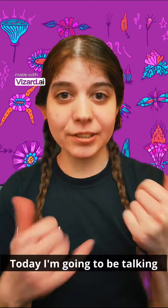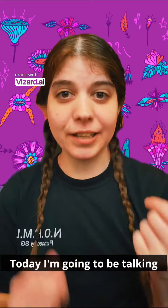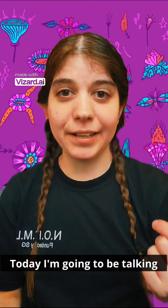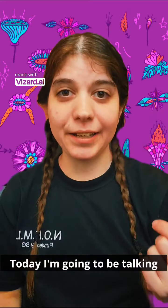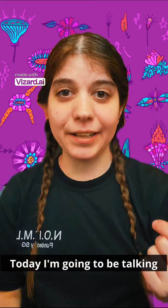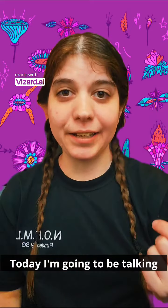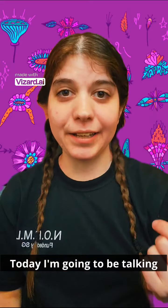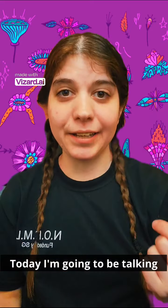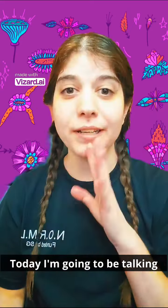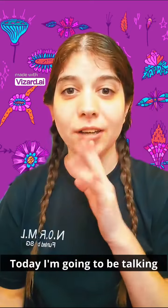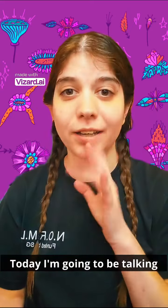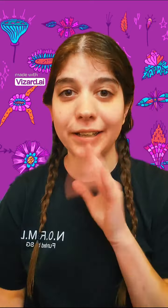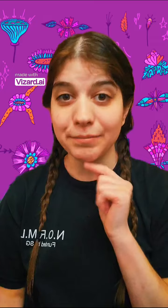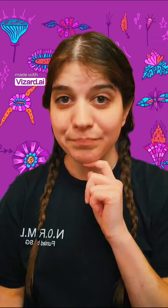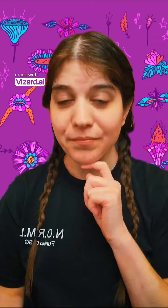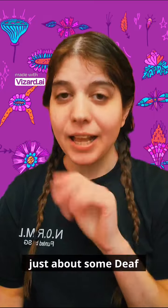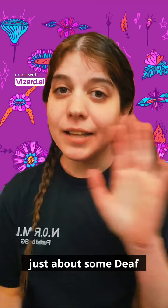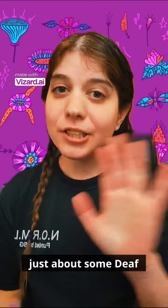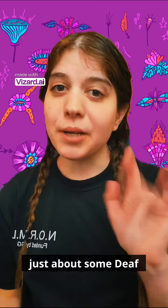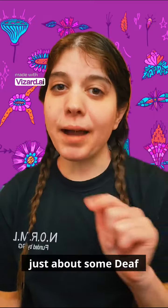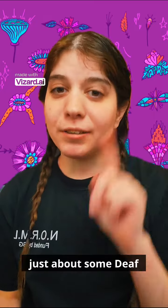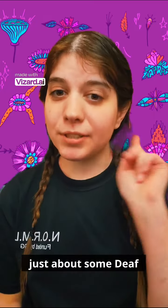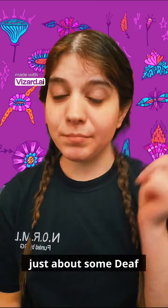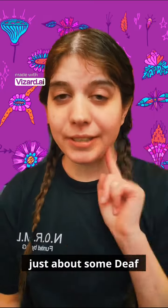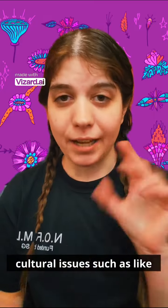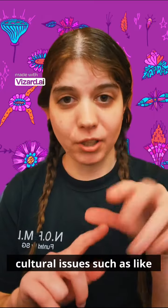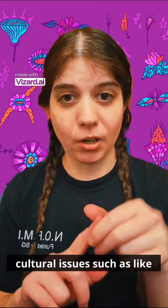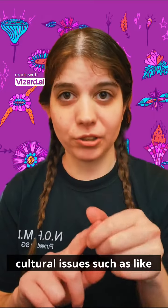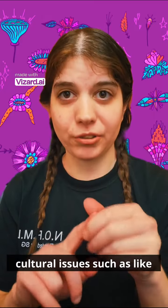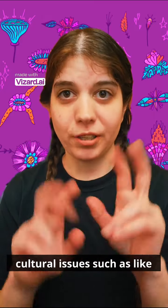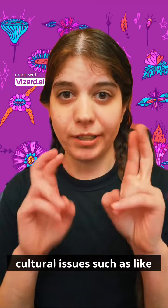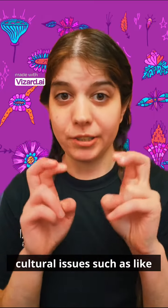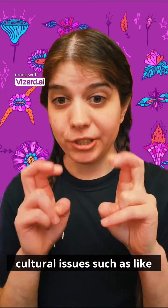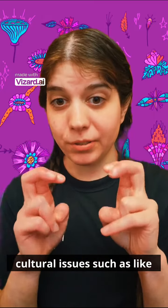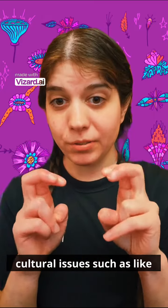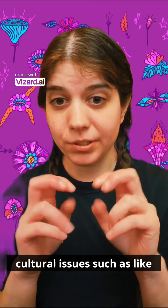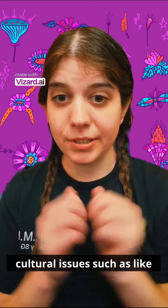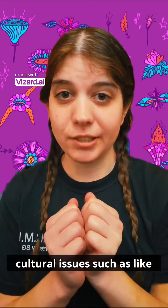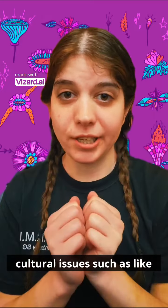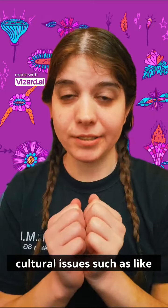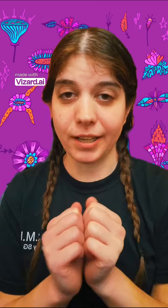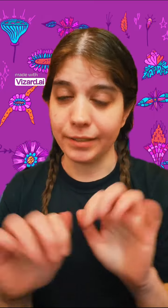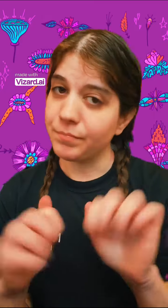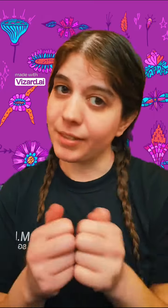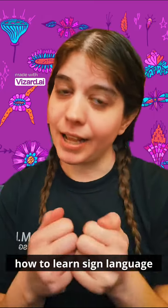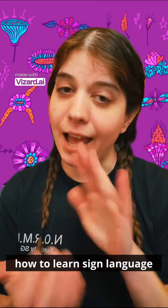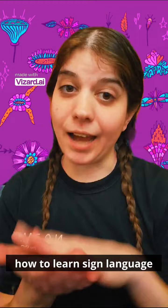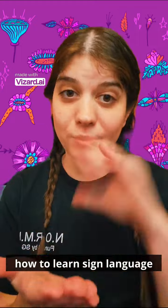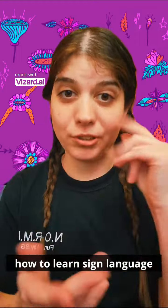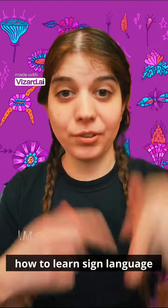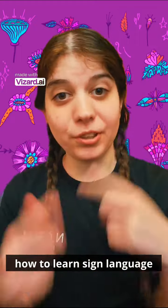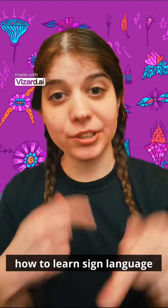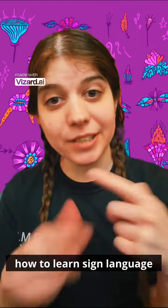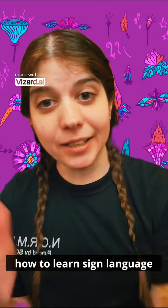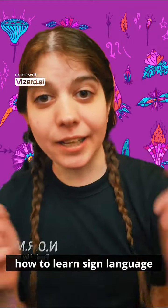Today I'm going to be talking just about some deaf cultural issues such as how to learn sign